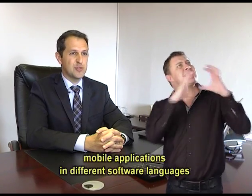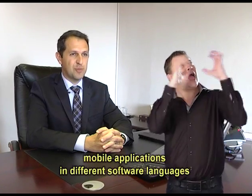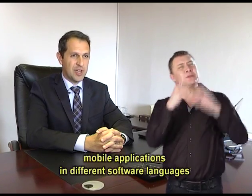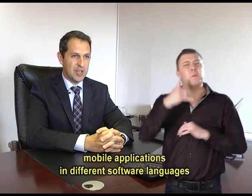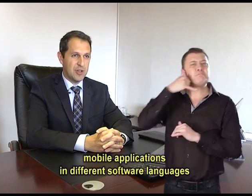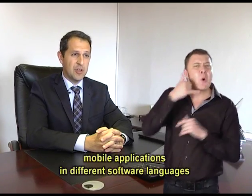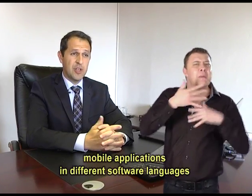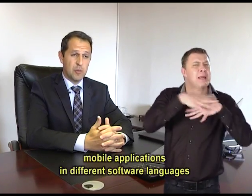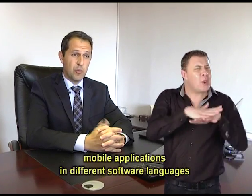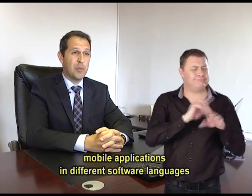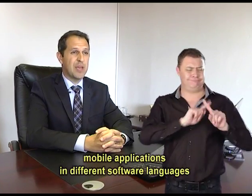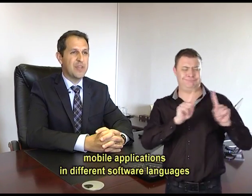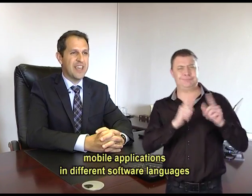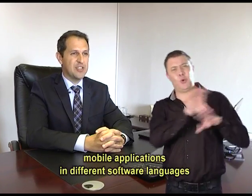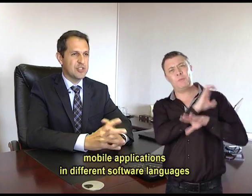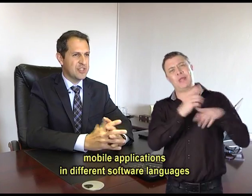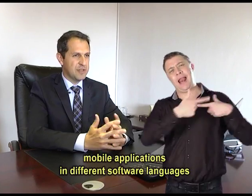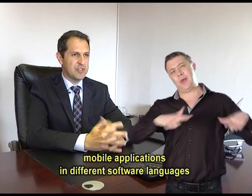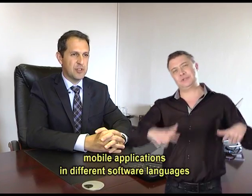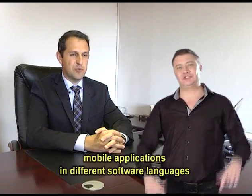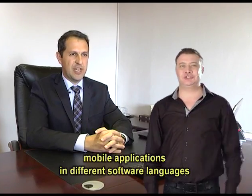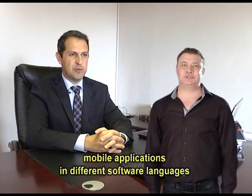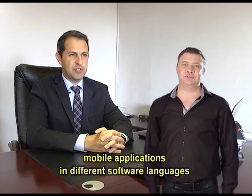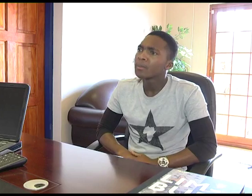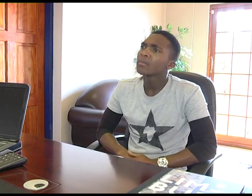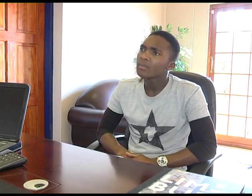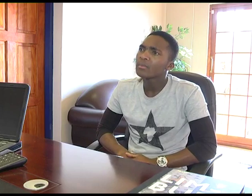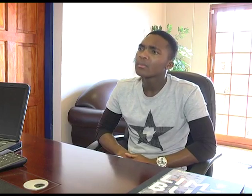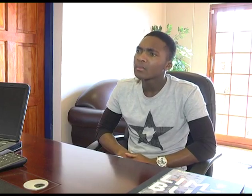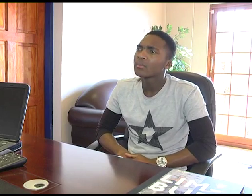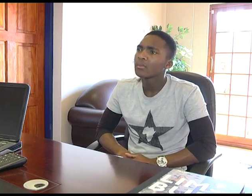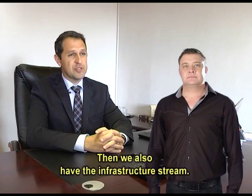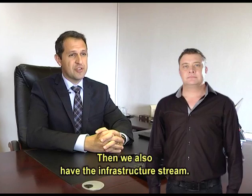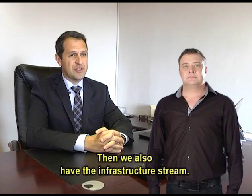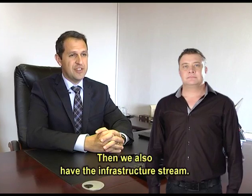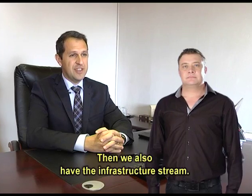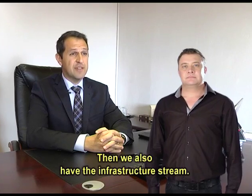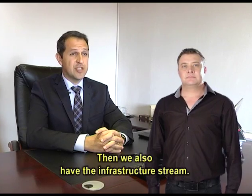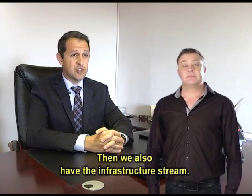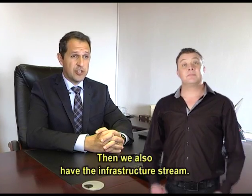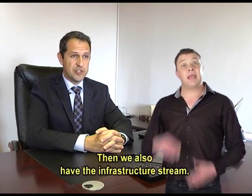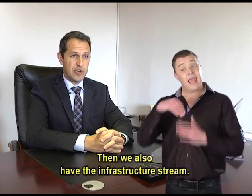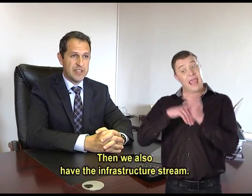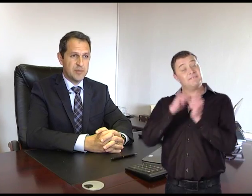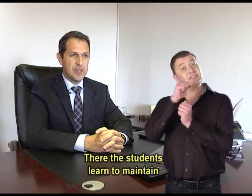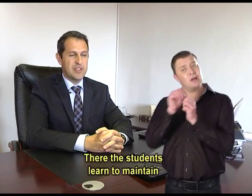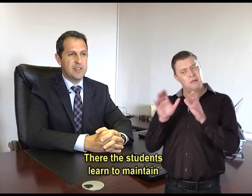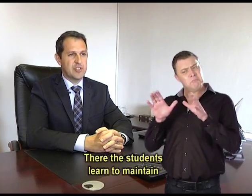applications, mobile applications and different software languages. And then we also have got the infrastructure track. The